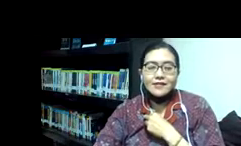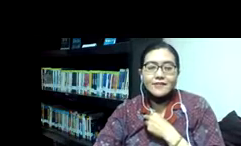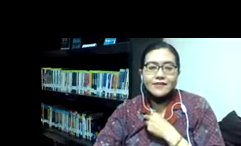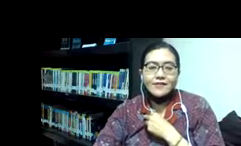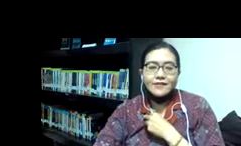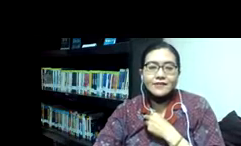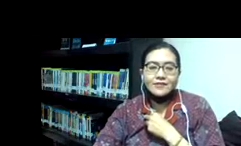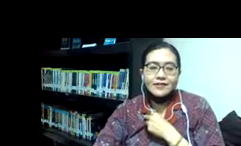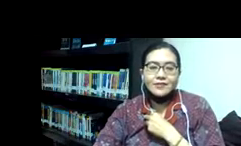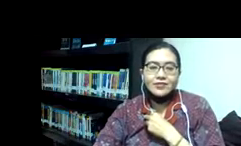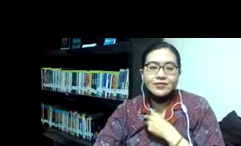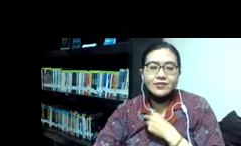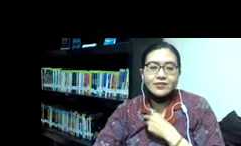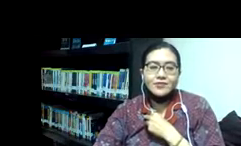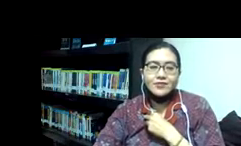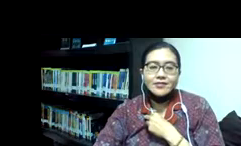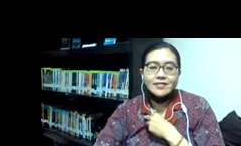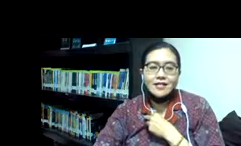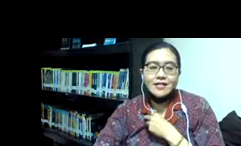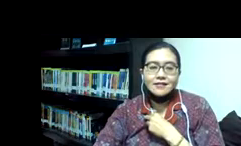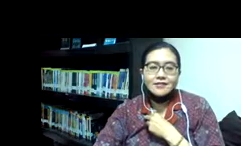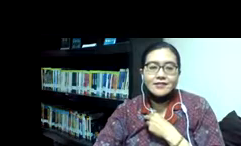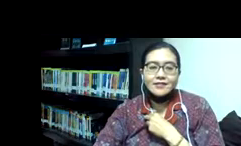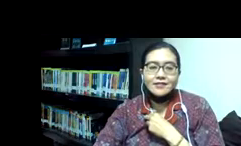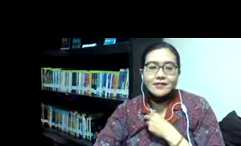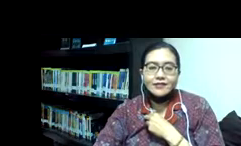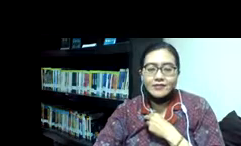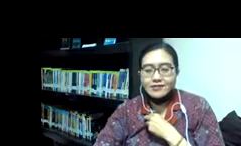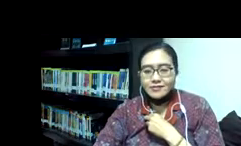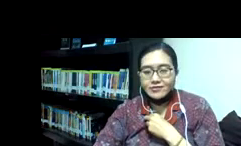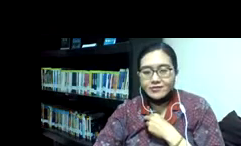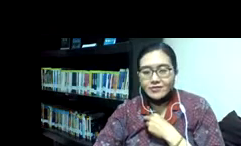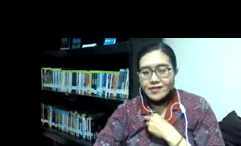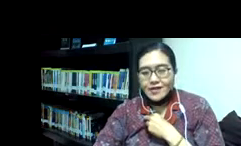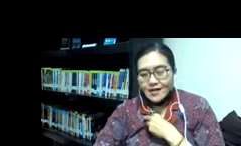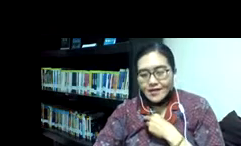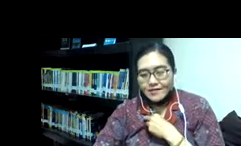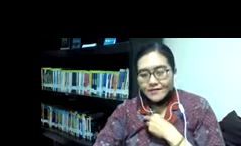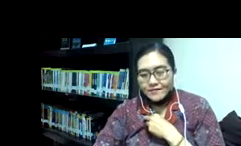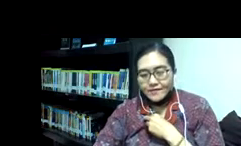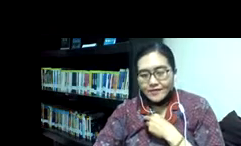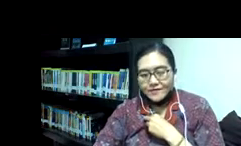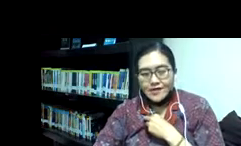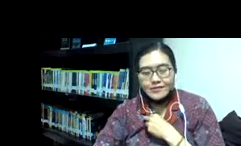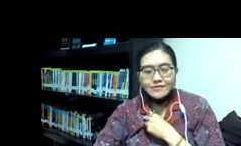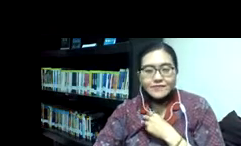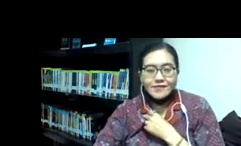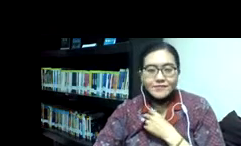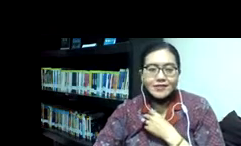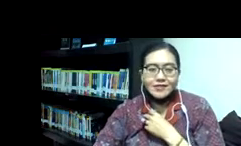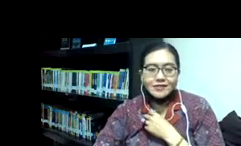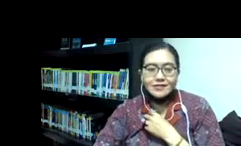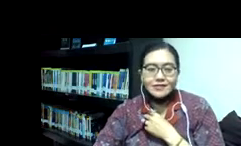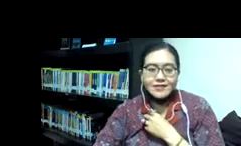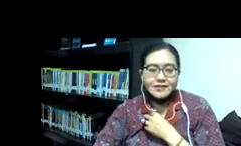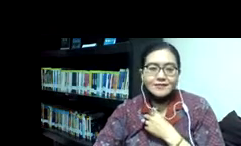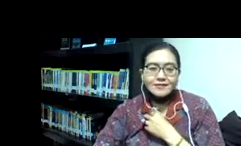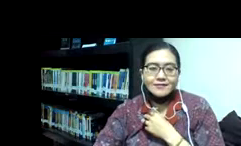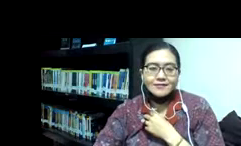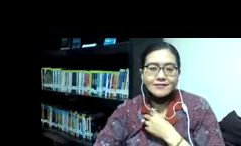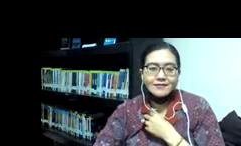science, the fourth religious ceremonial science in agriculture, and the fifth other farming